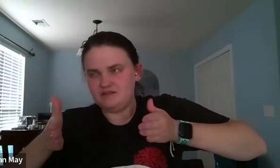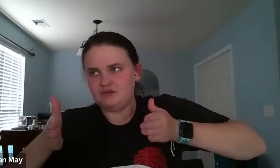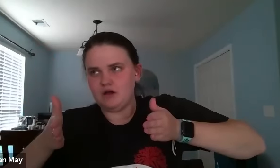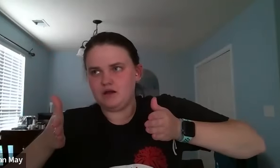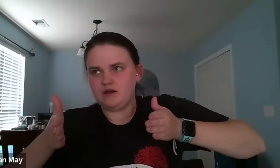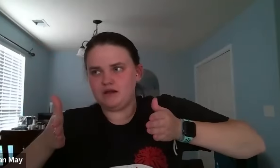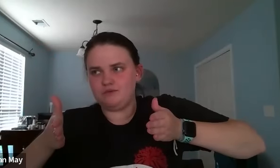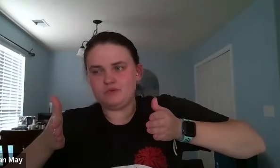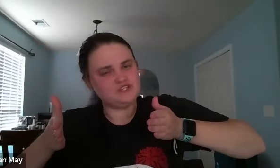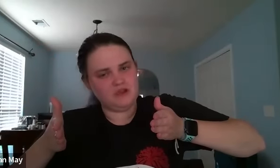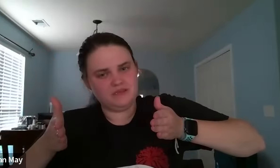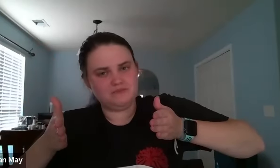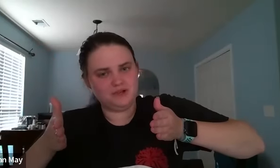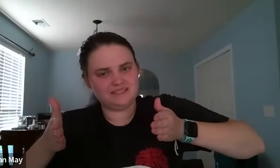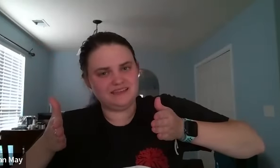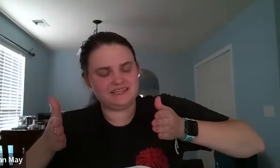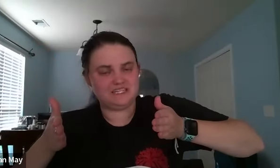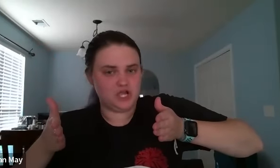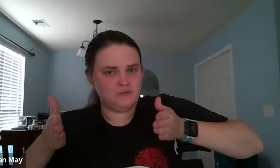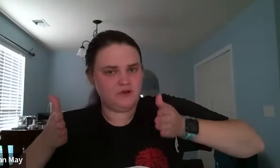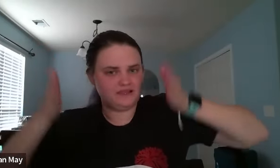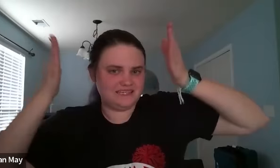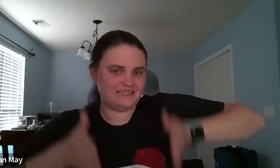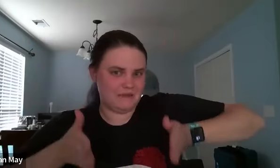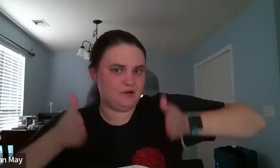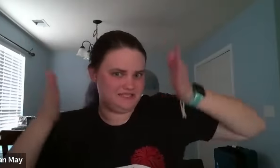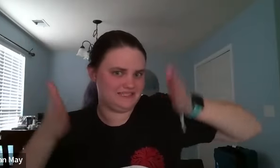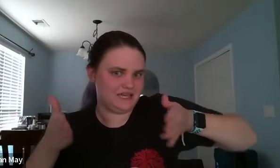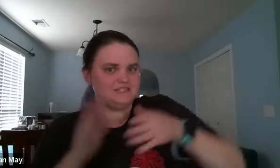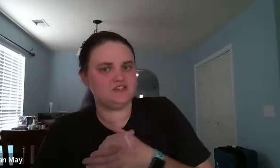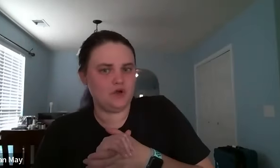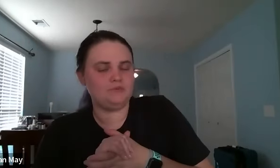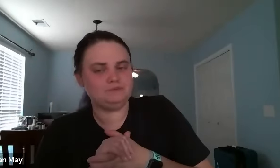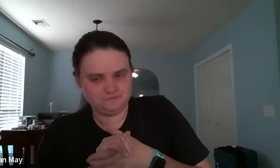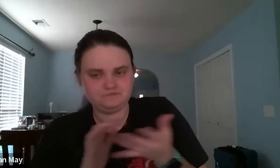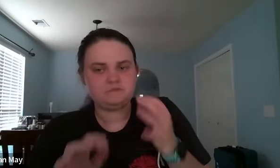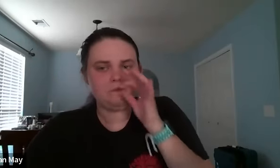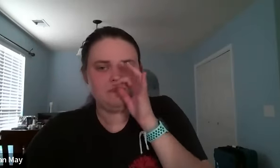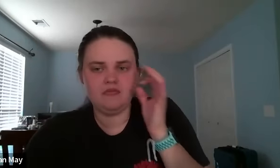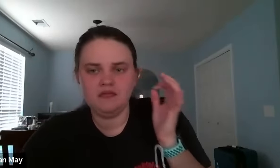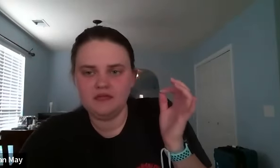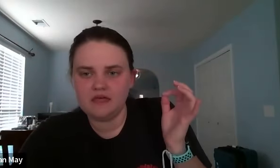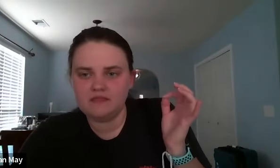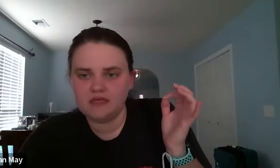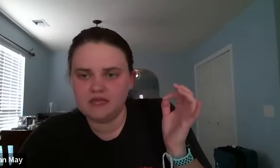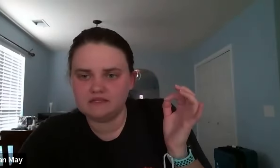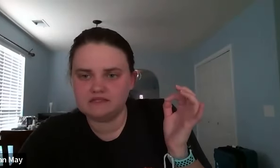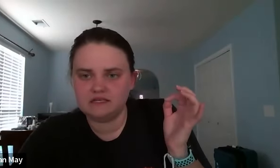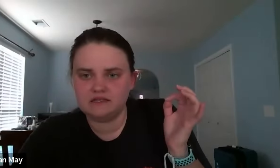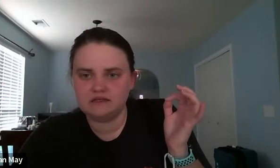of our, when we're describing a person, like as a job wise thing, is that person sign. So, and then let's see.